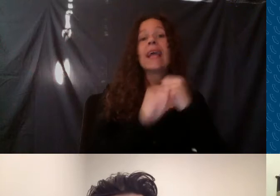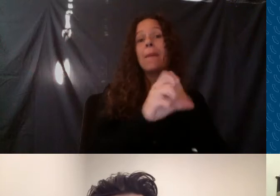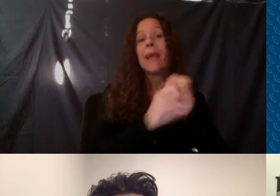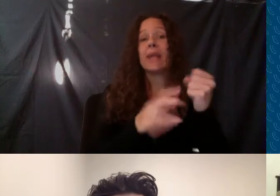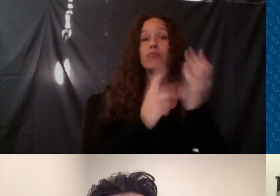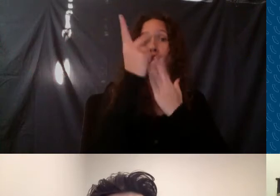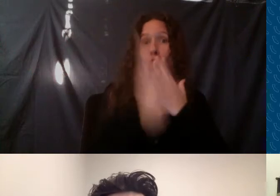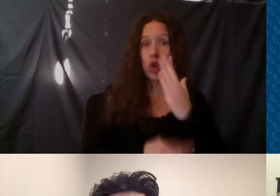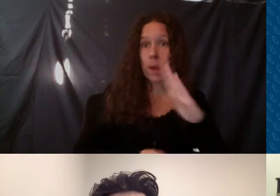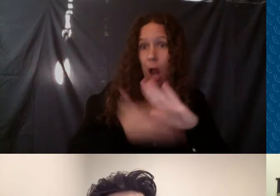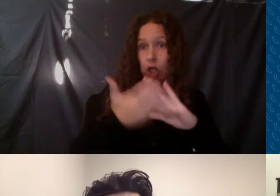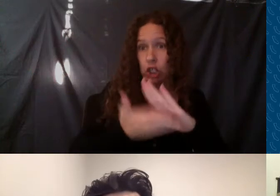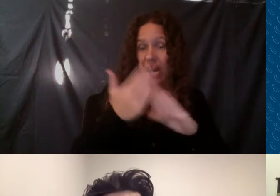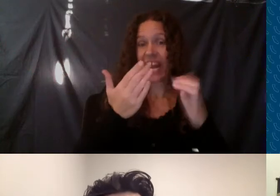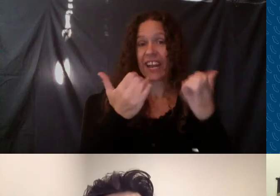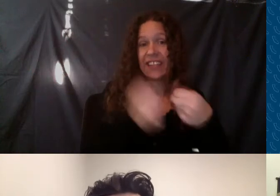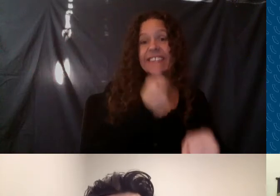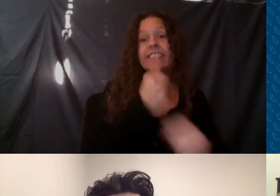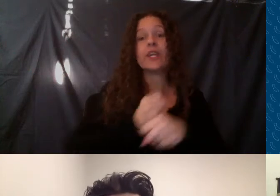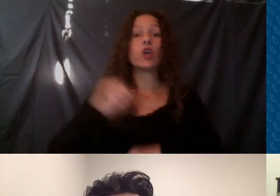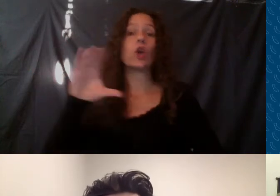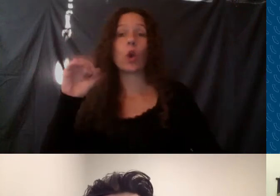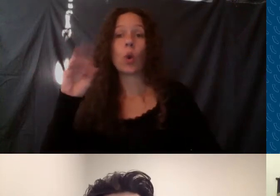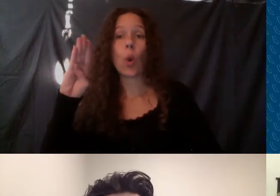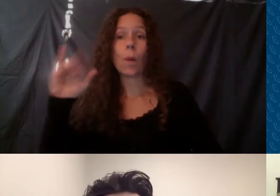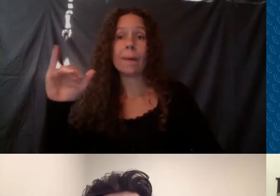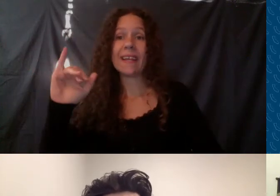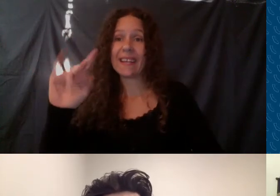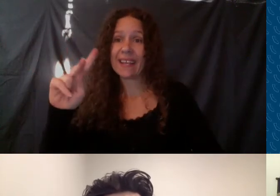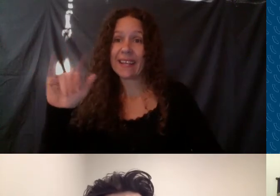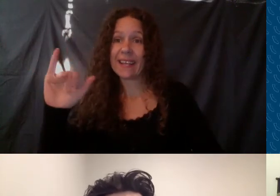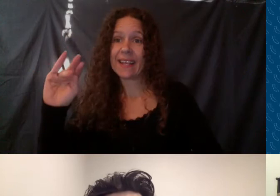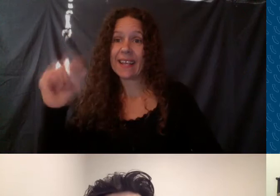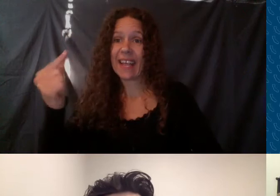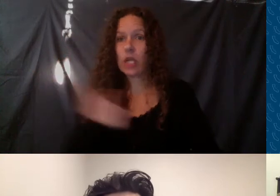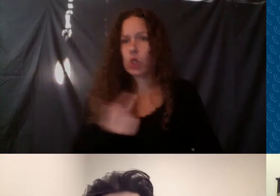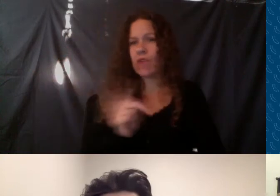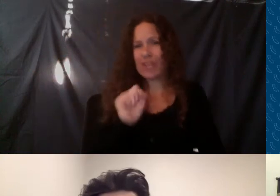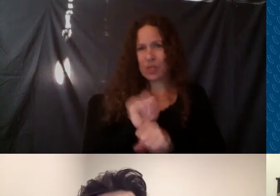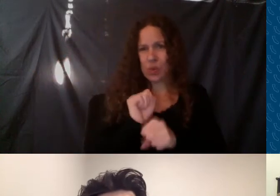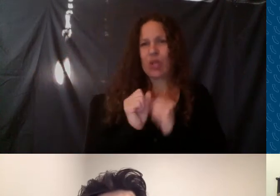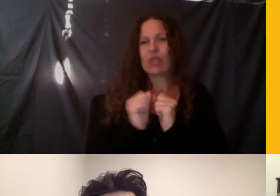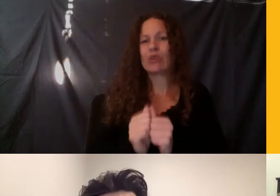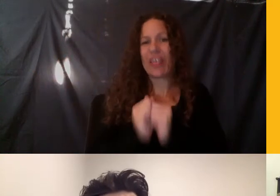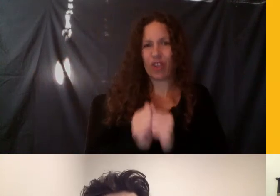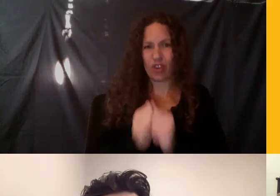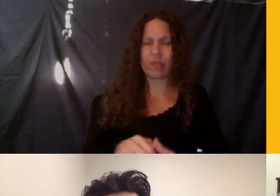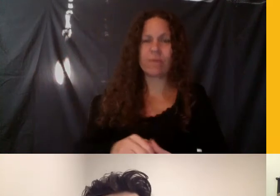great privilege of working with Kobe King on our voter protection team. Next slide.